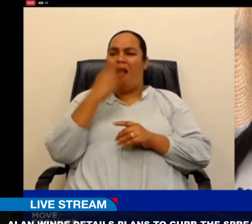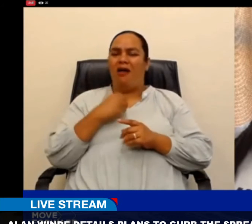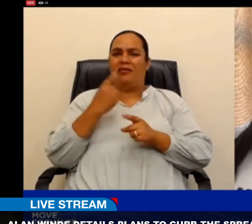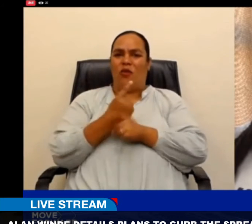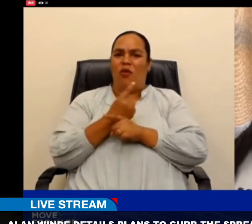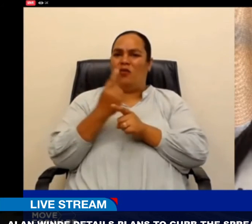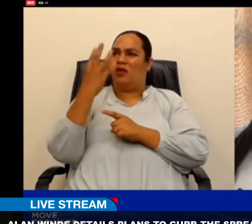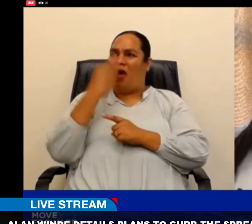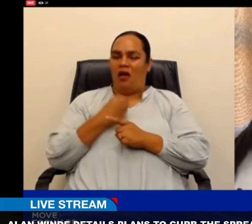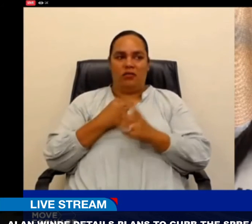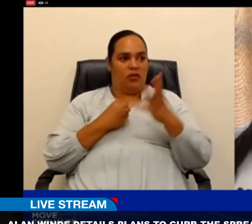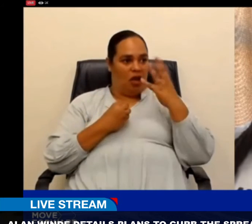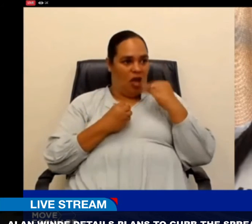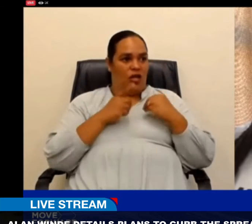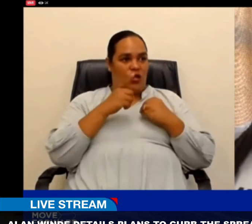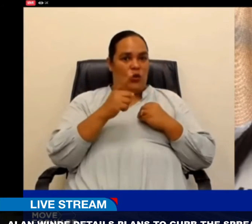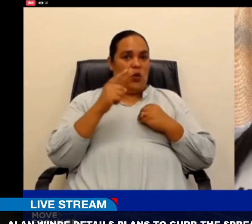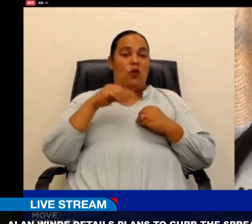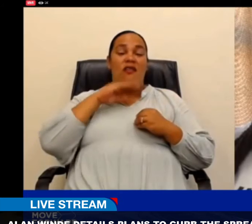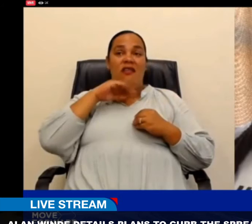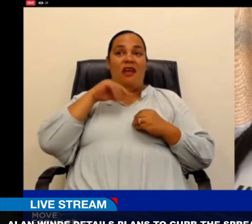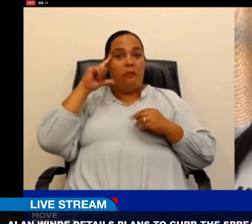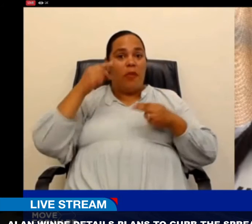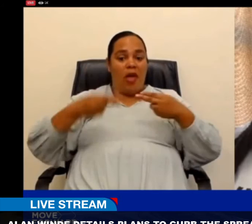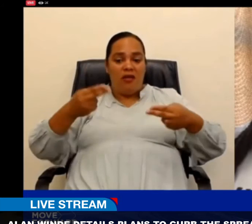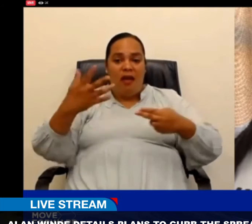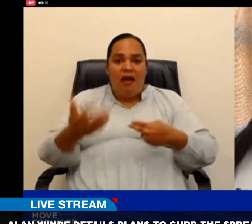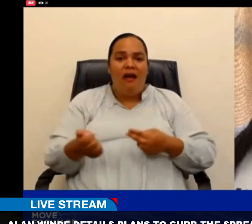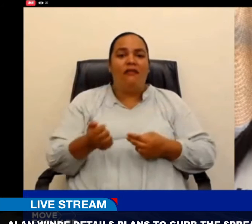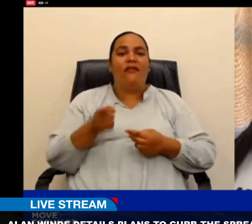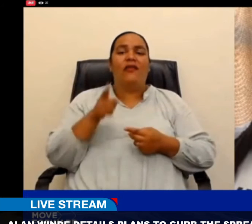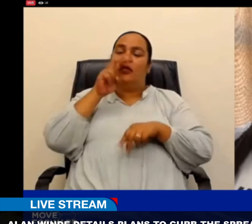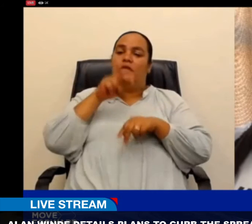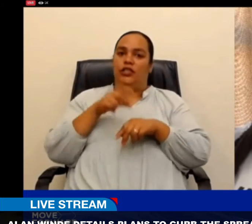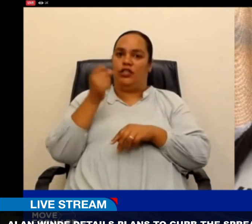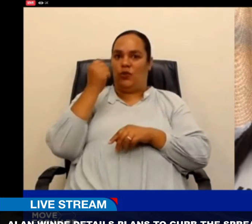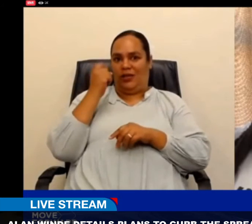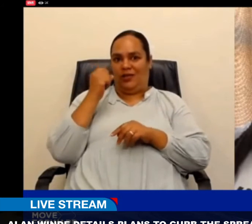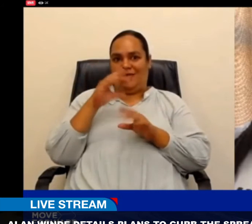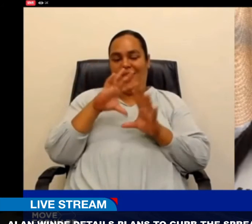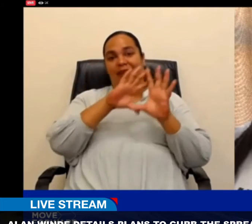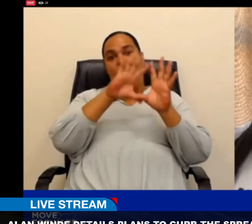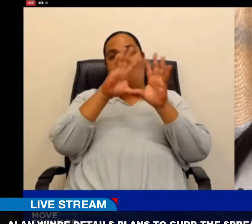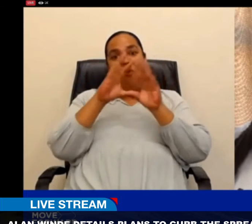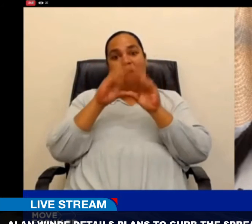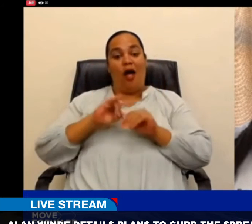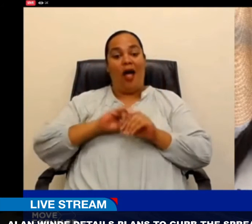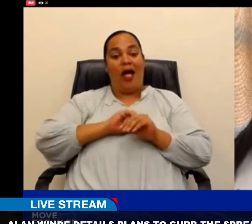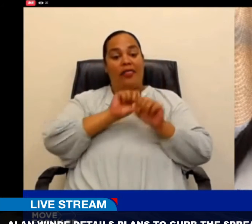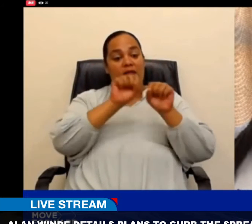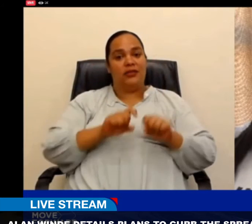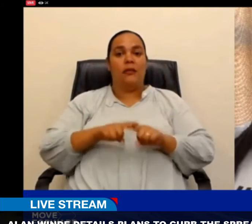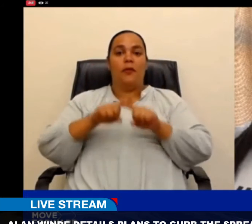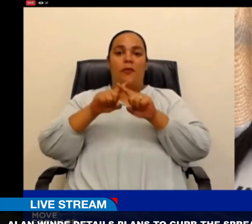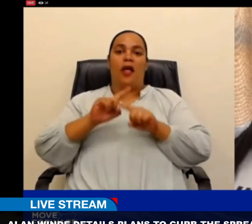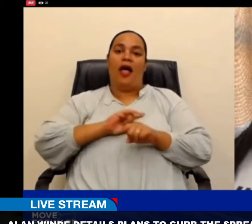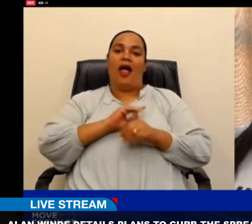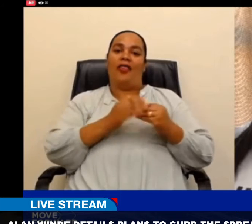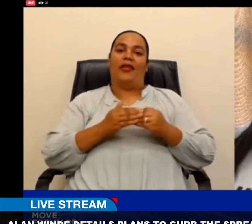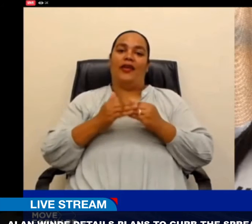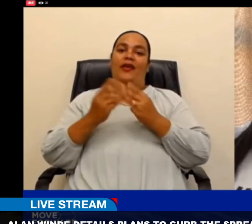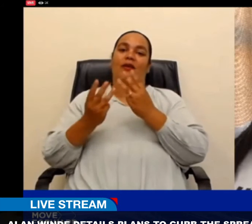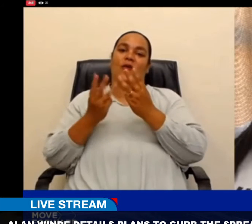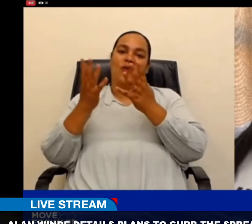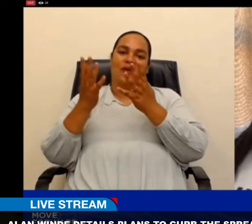do have enough beds, they must understand that the whole of the health system depends on the healthcare workers. So